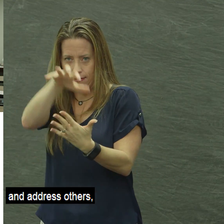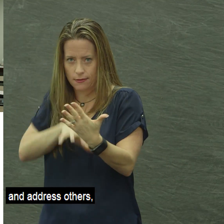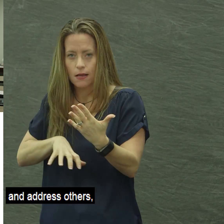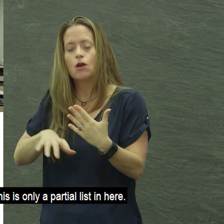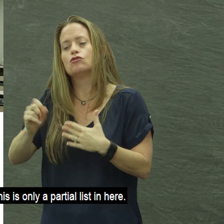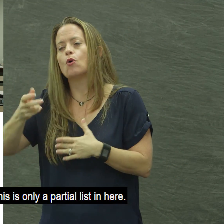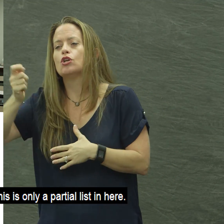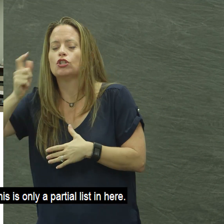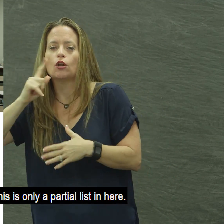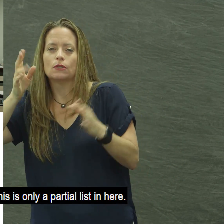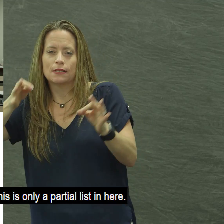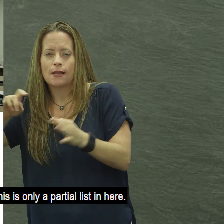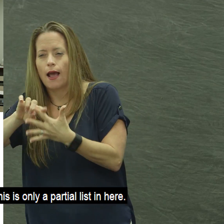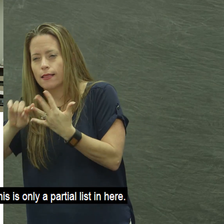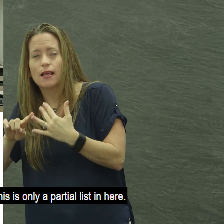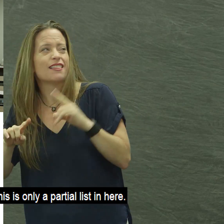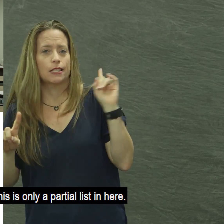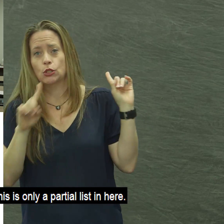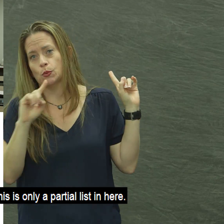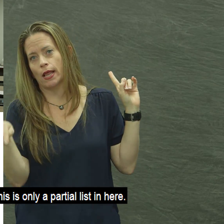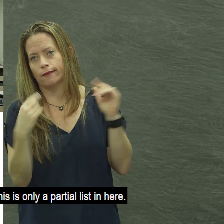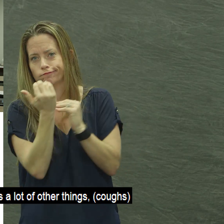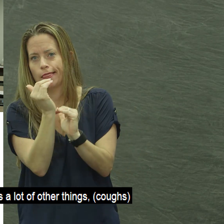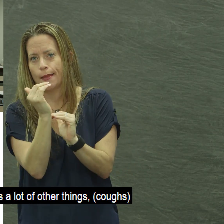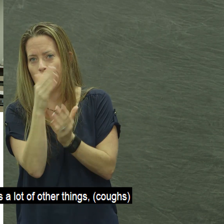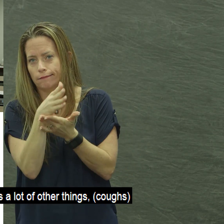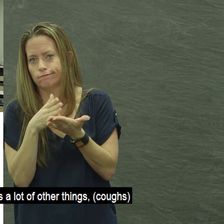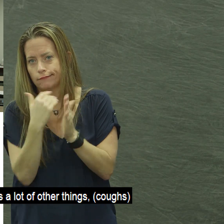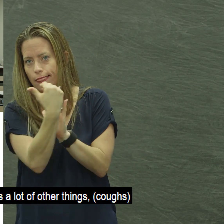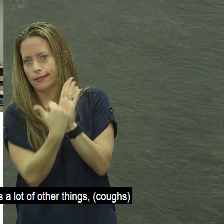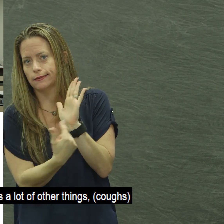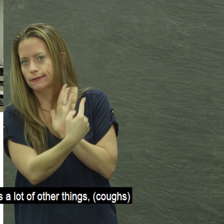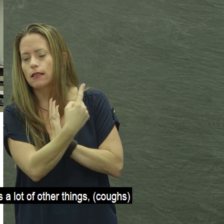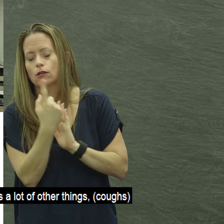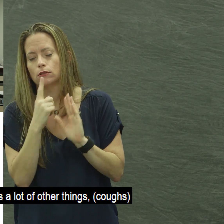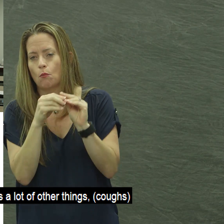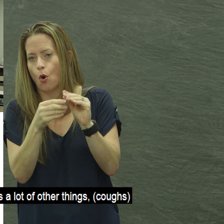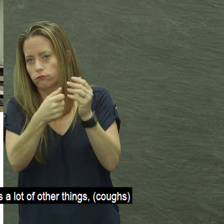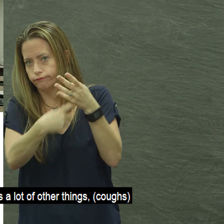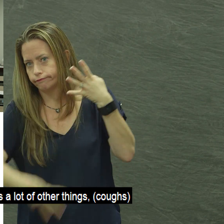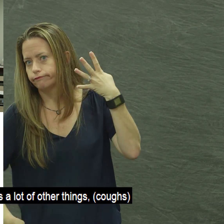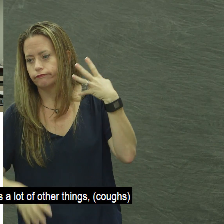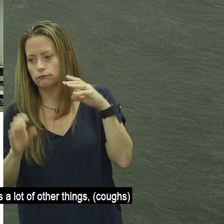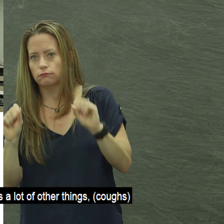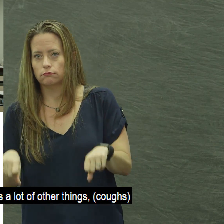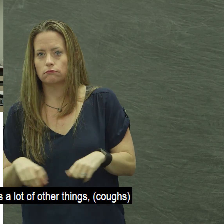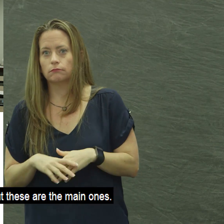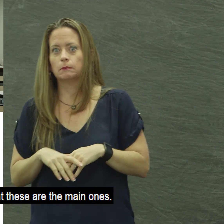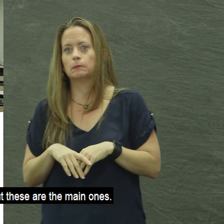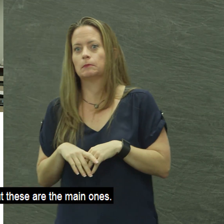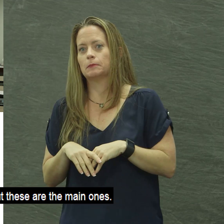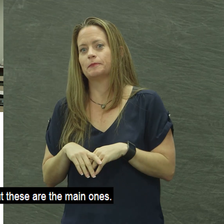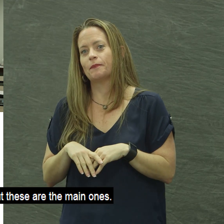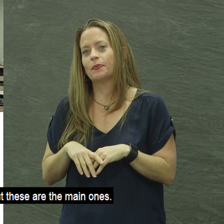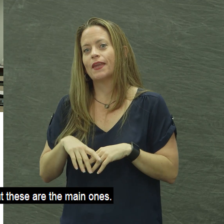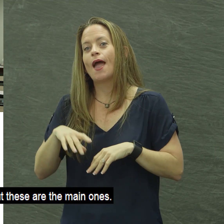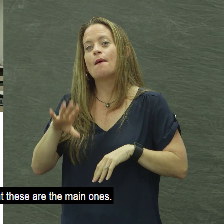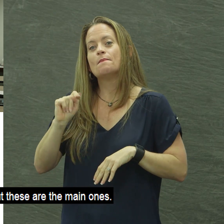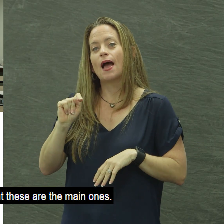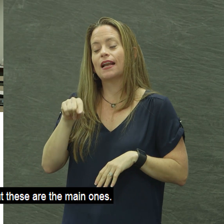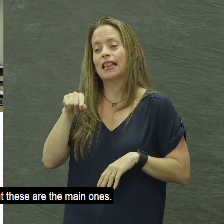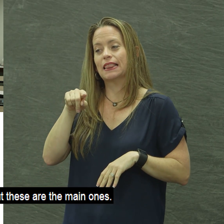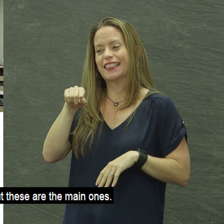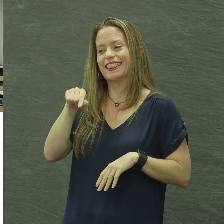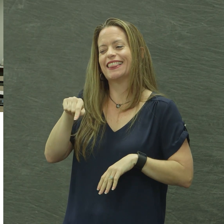address others. And this is only a partial list. In here, there's a lot of other things, but these are the